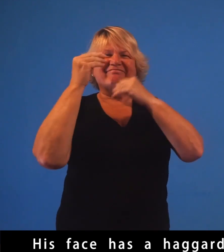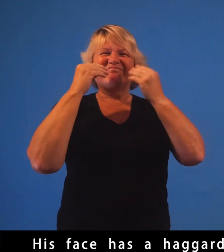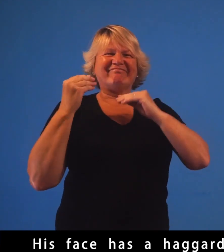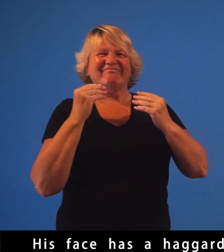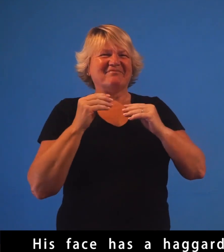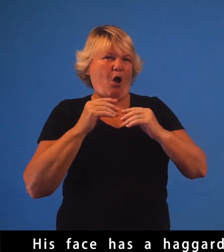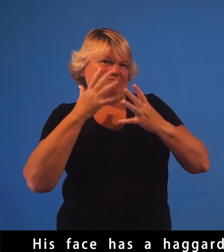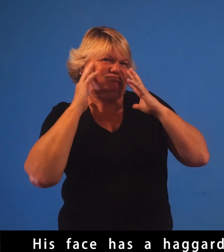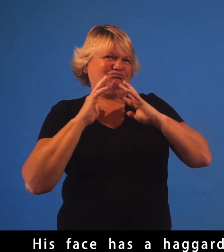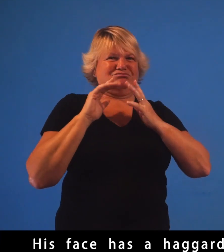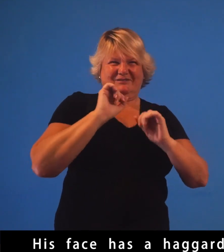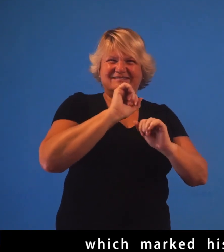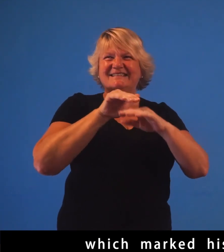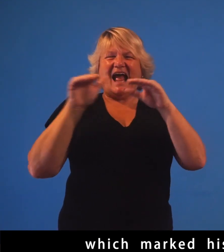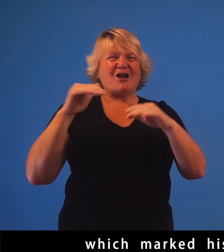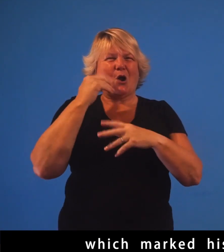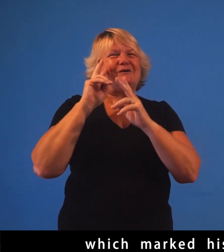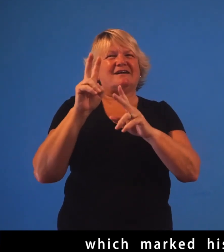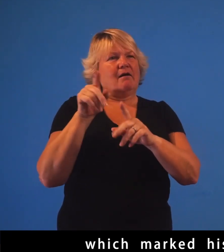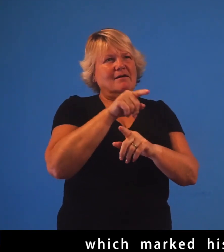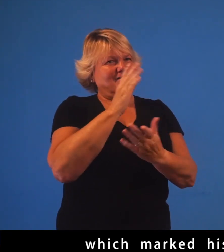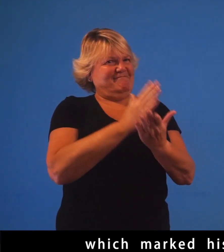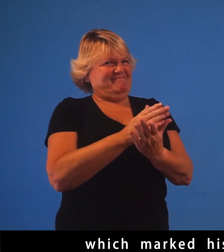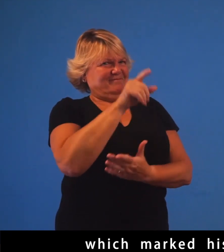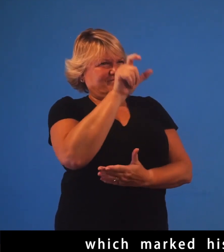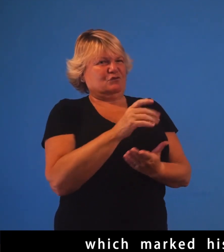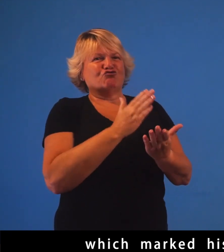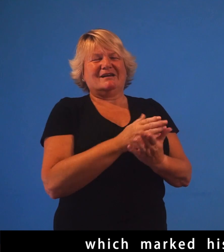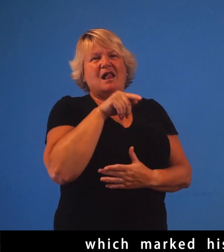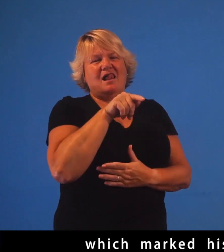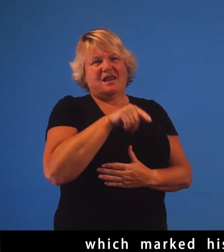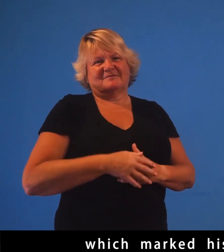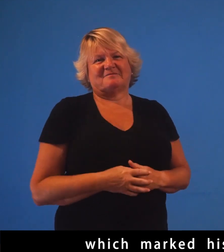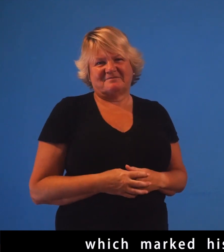and extravagance which marked his stage performances.